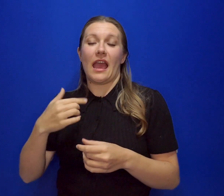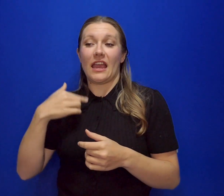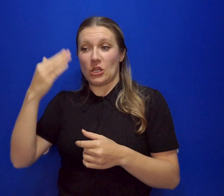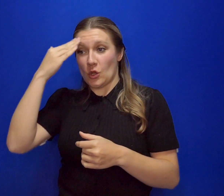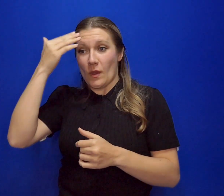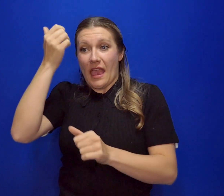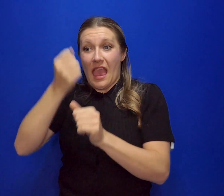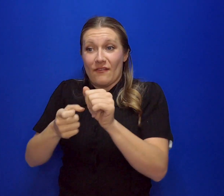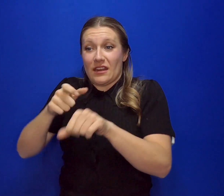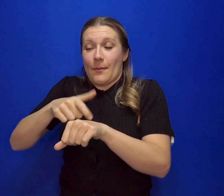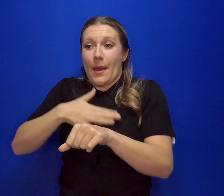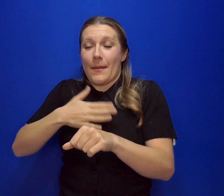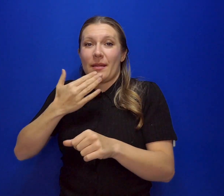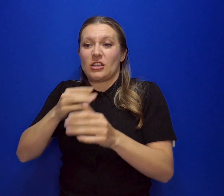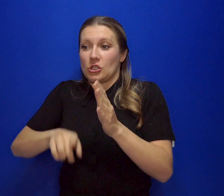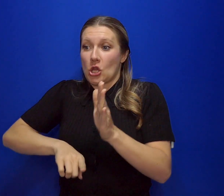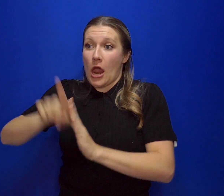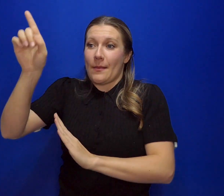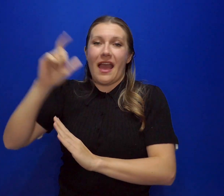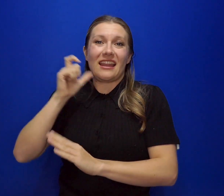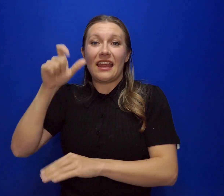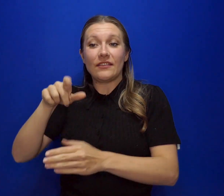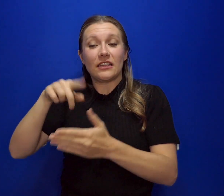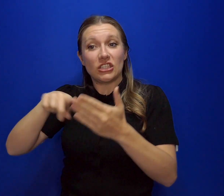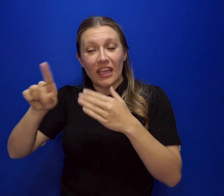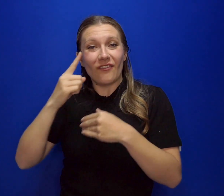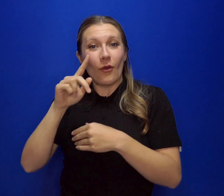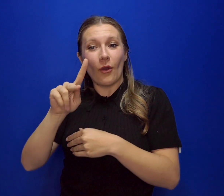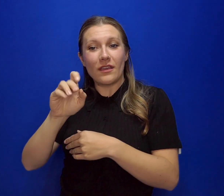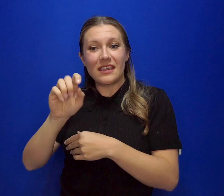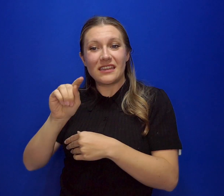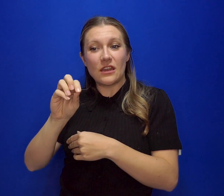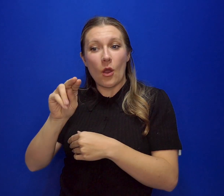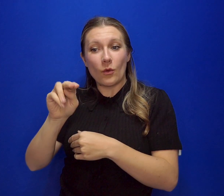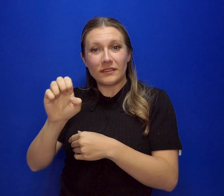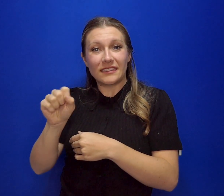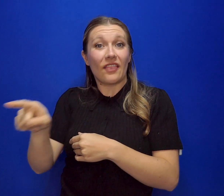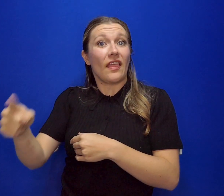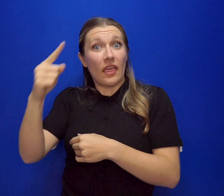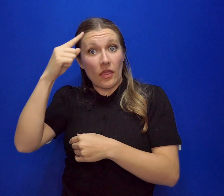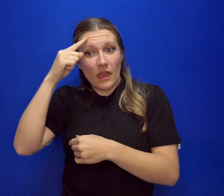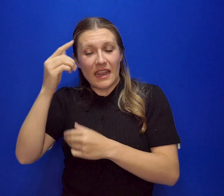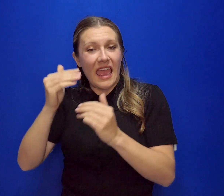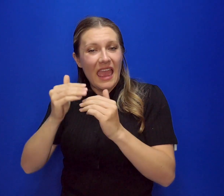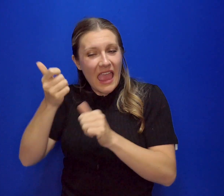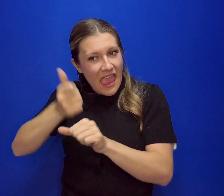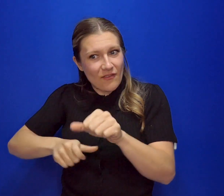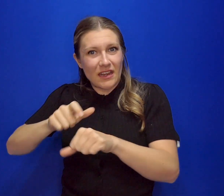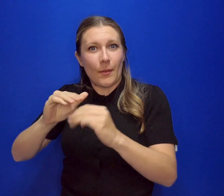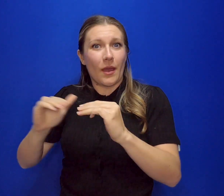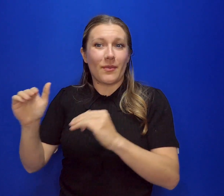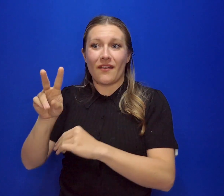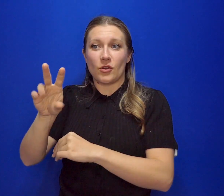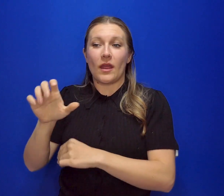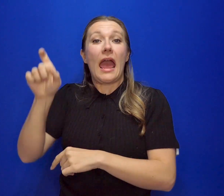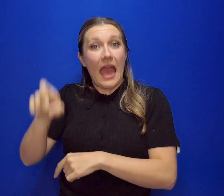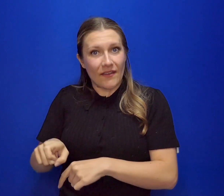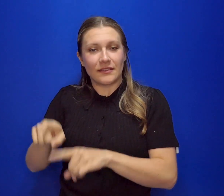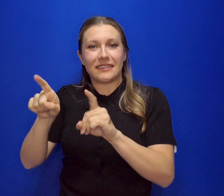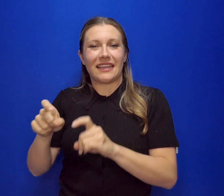ketones every single time. Like, so every time this kid gets a blood sugar over like 200, they're testing ketones. And you know,